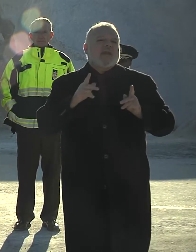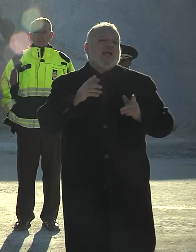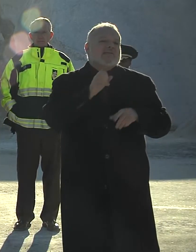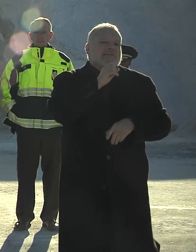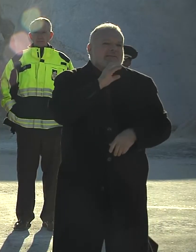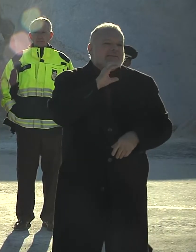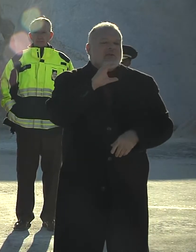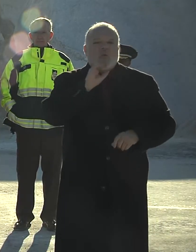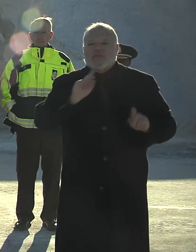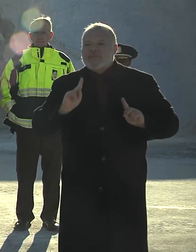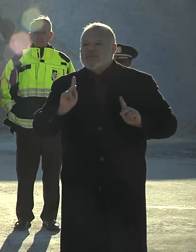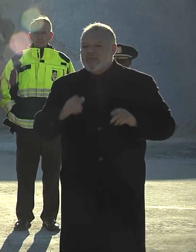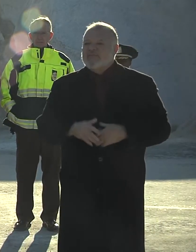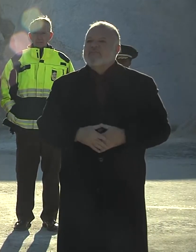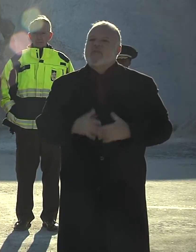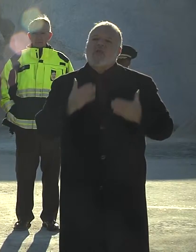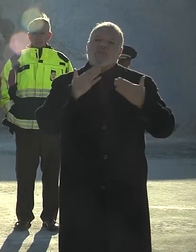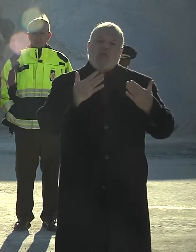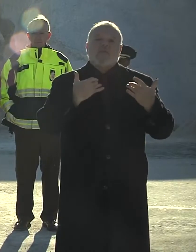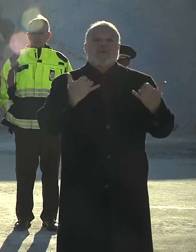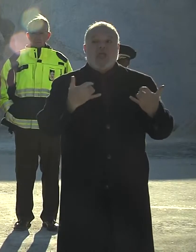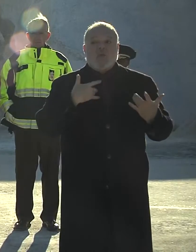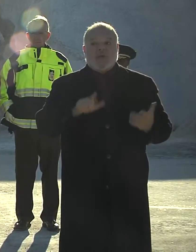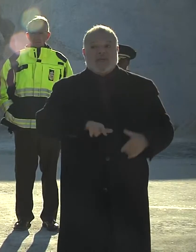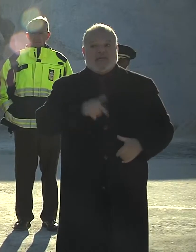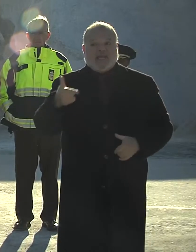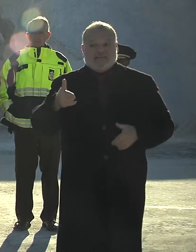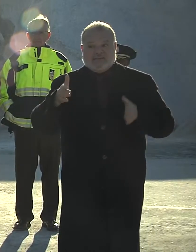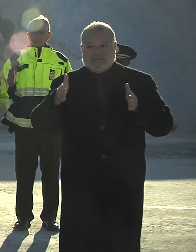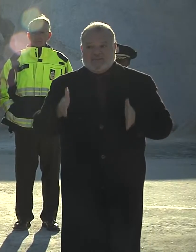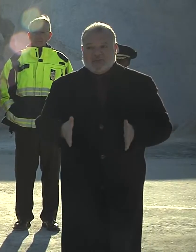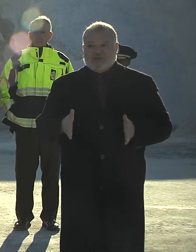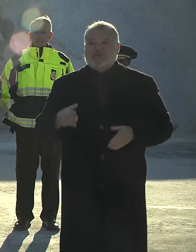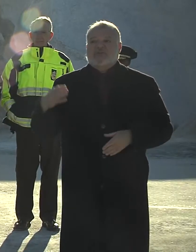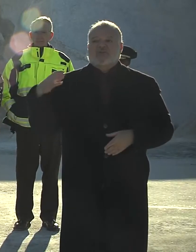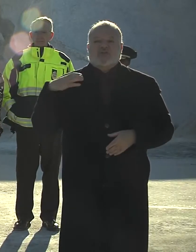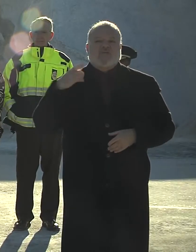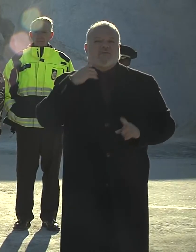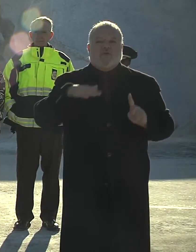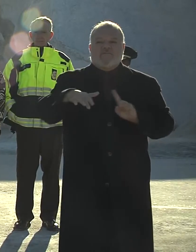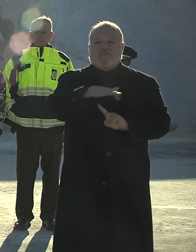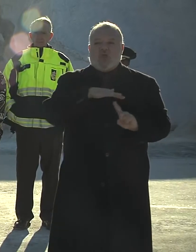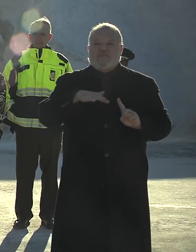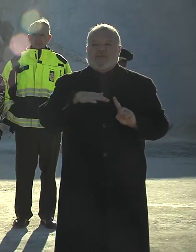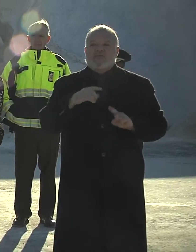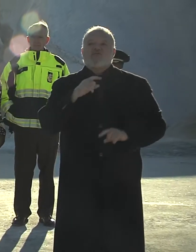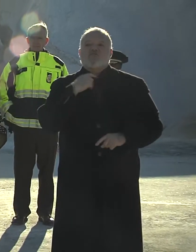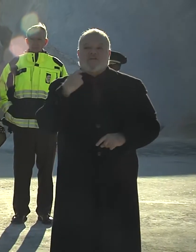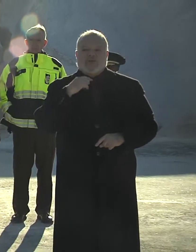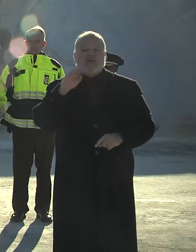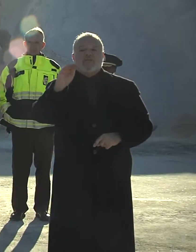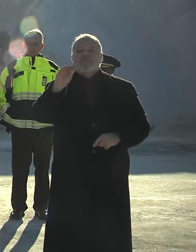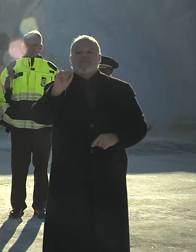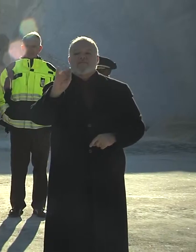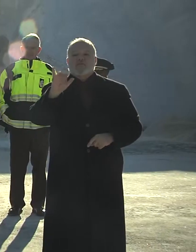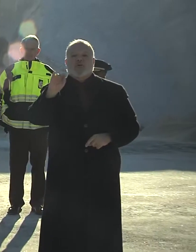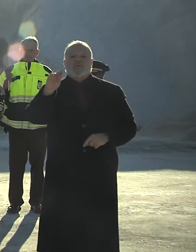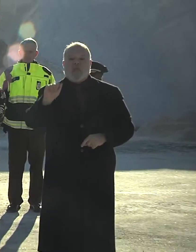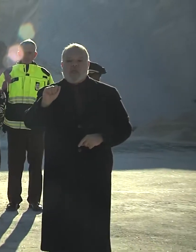winter. Thank you. And now I'm going to turn this over to our Chief of the Environment, Reverend Mariama White-Hammond. Thank you.